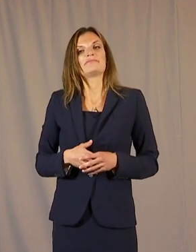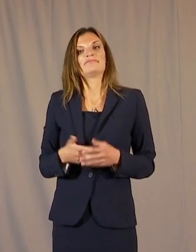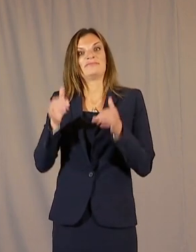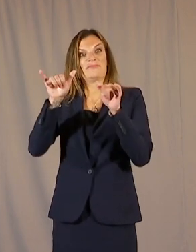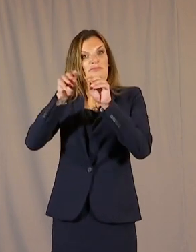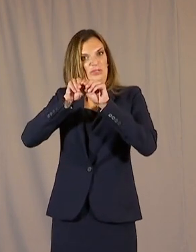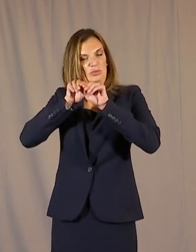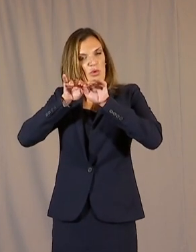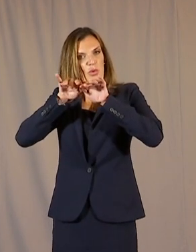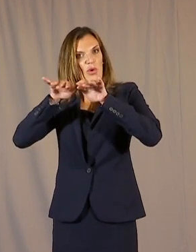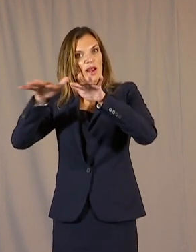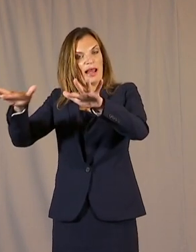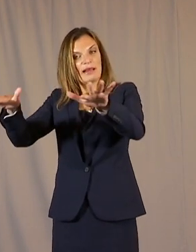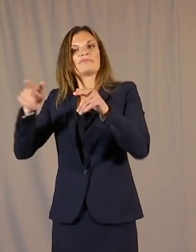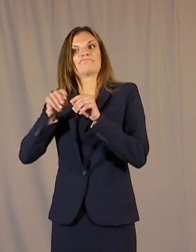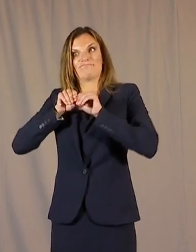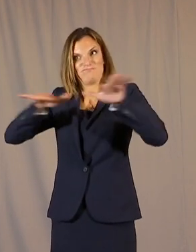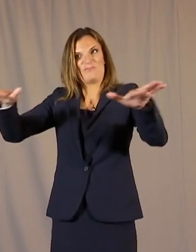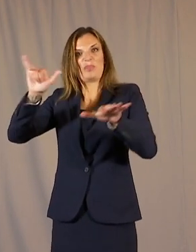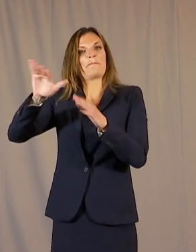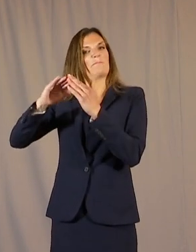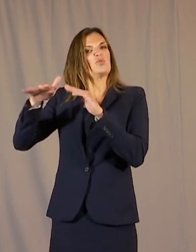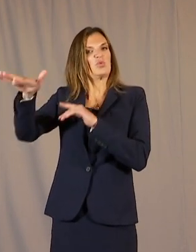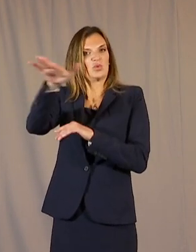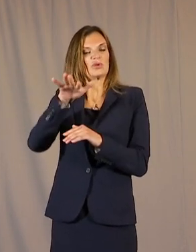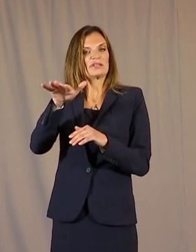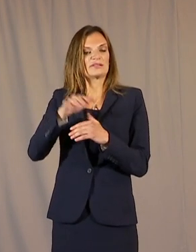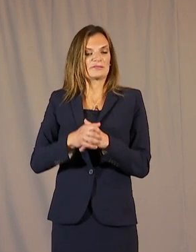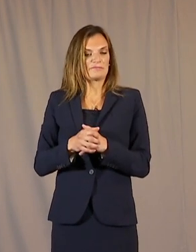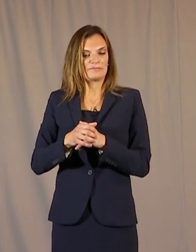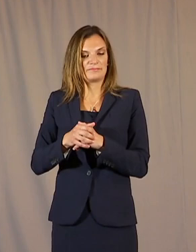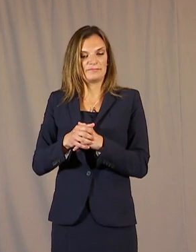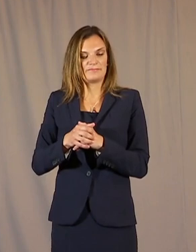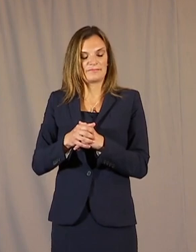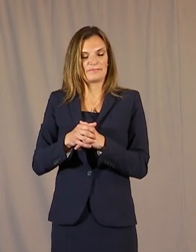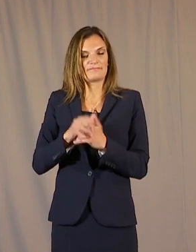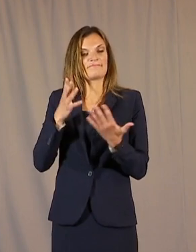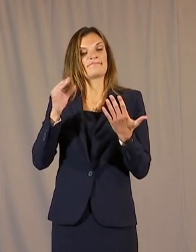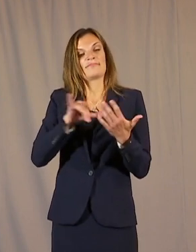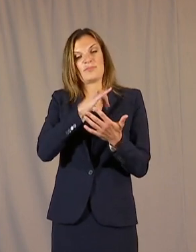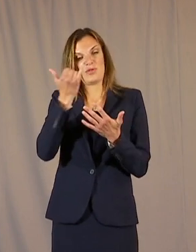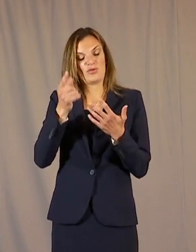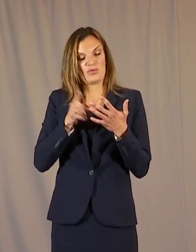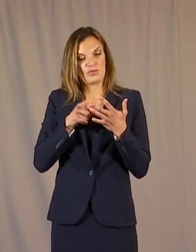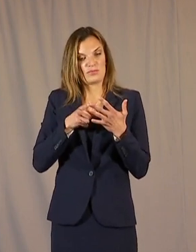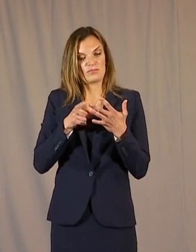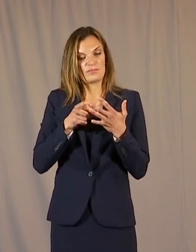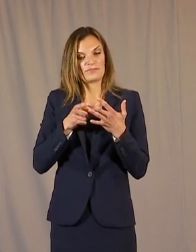spread throughout those communities. Secondly,